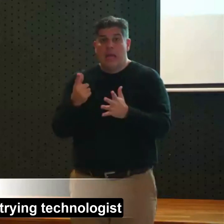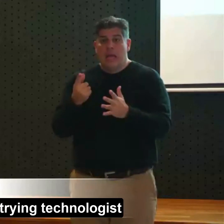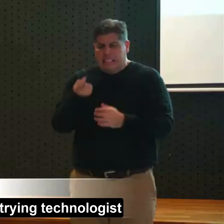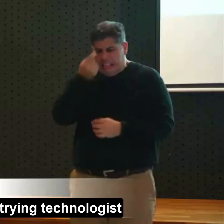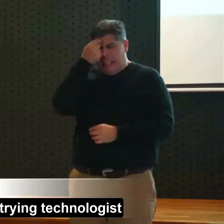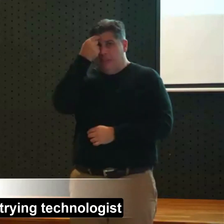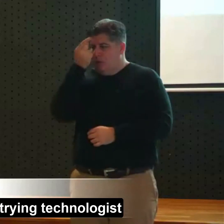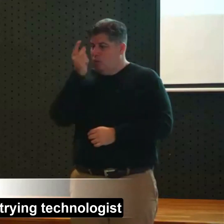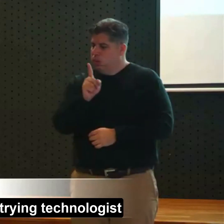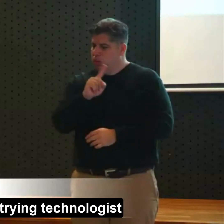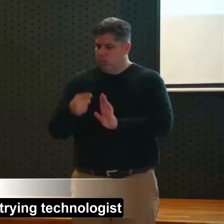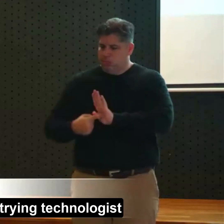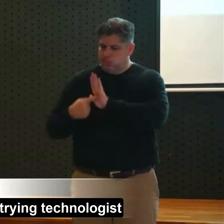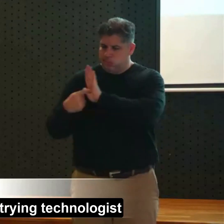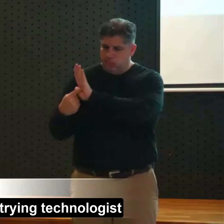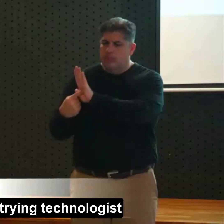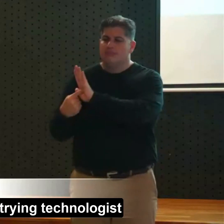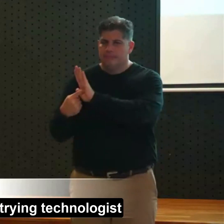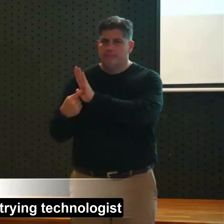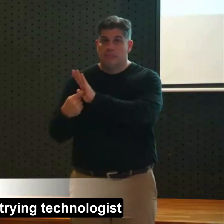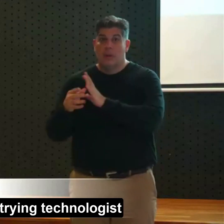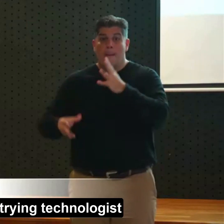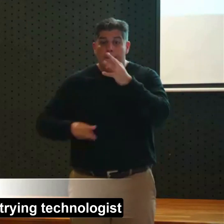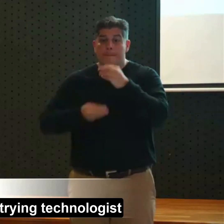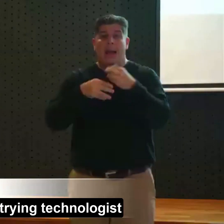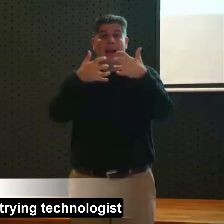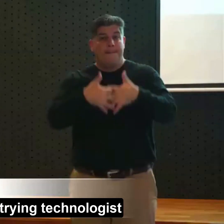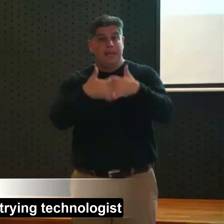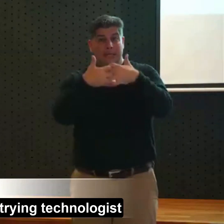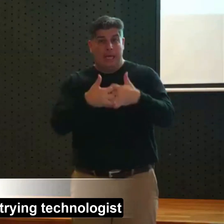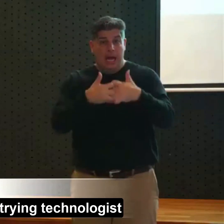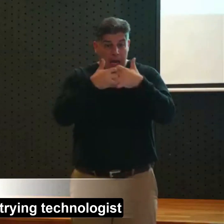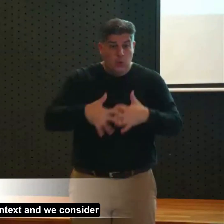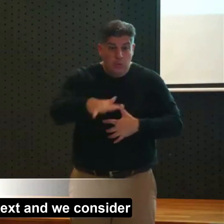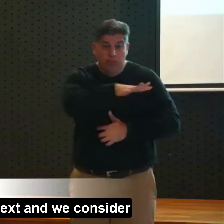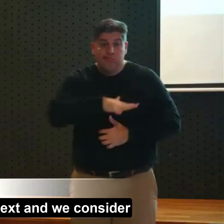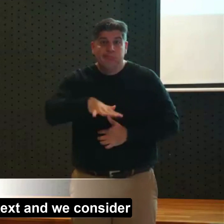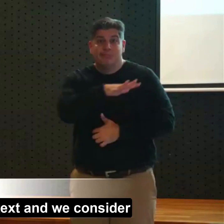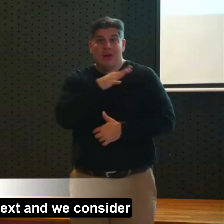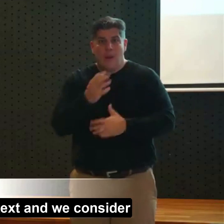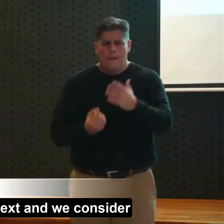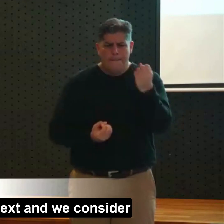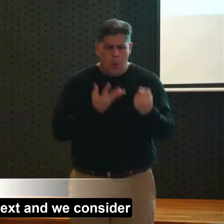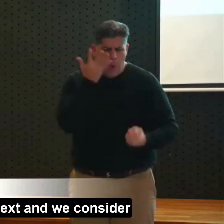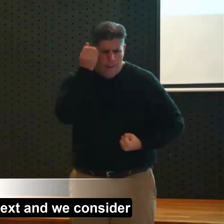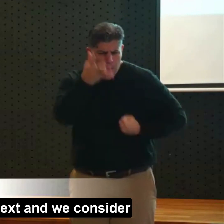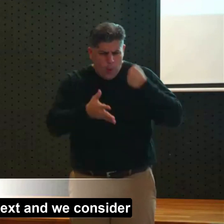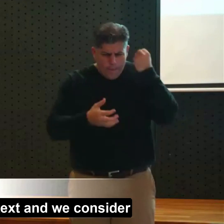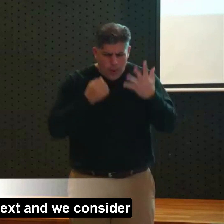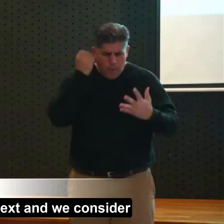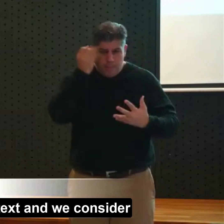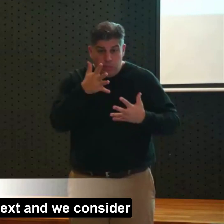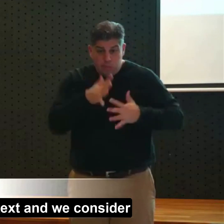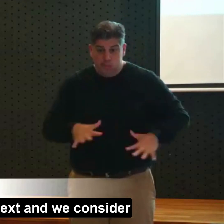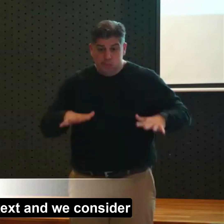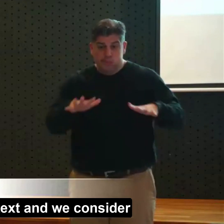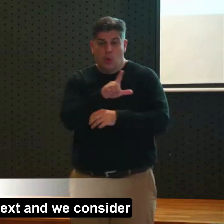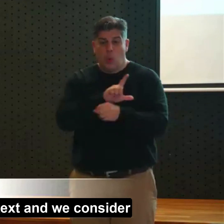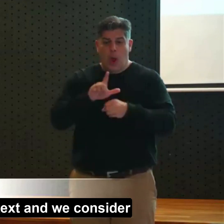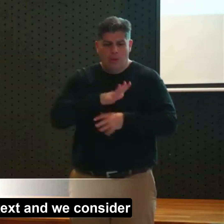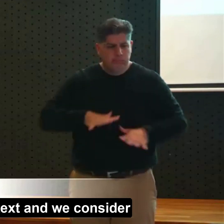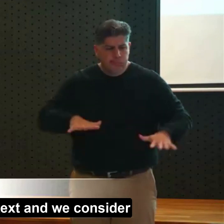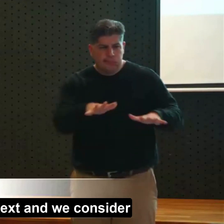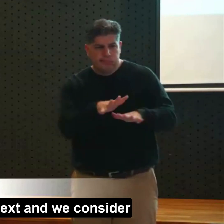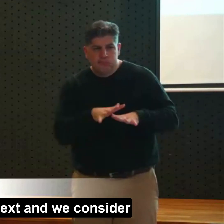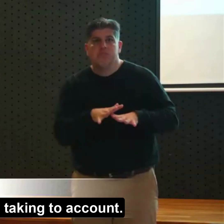that stigma. We try technologies in local context, and